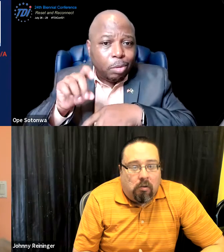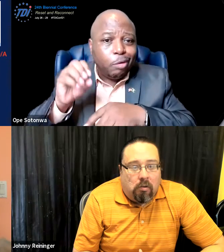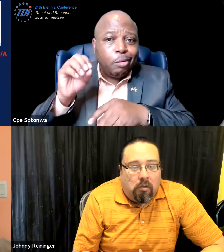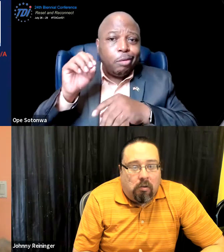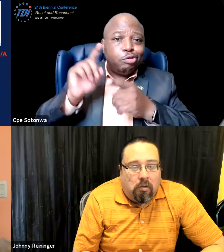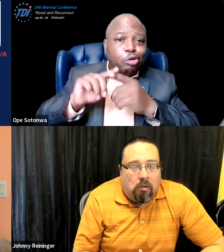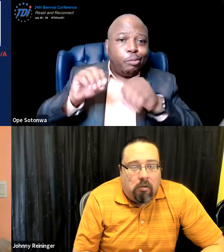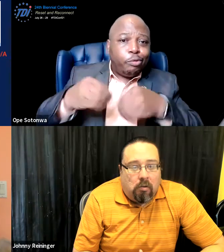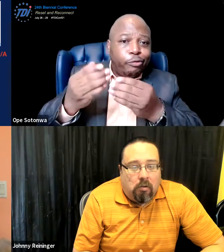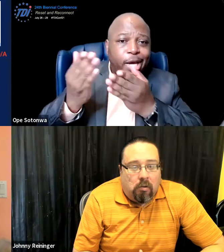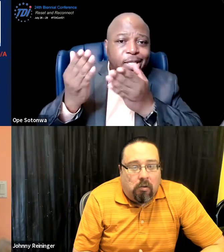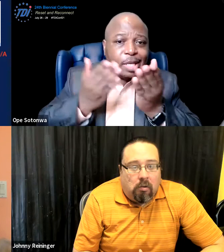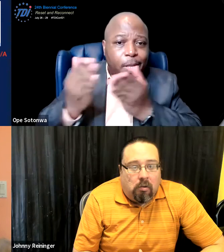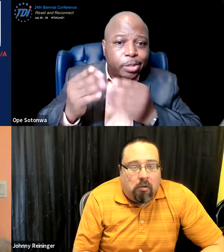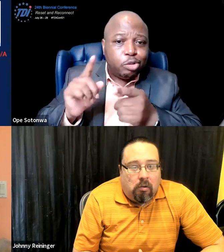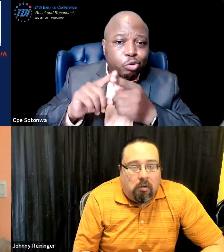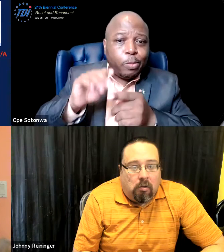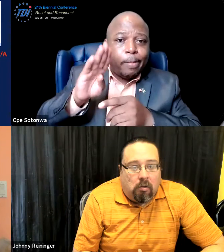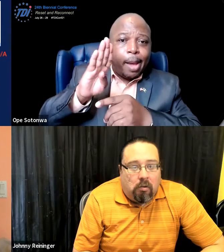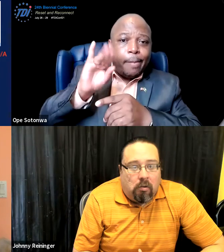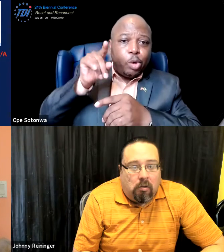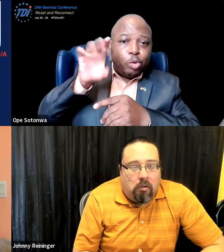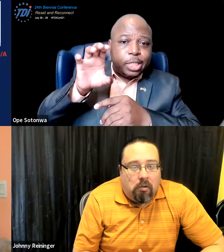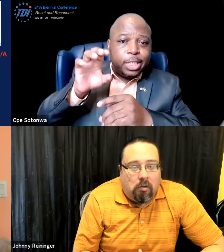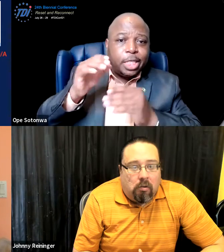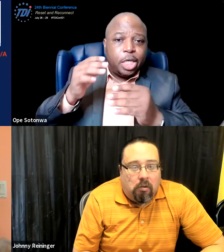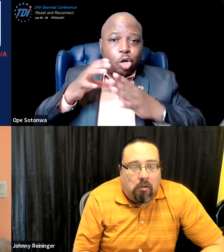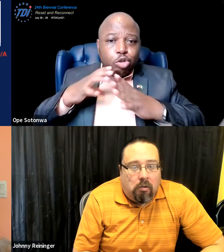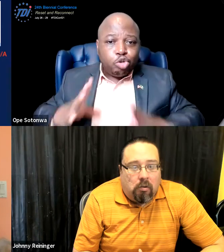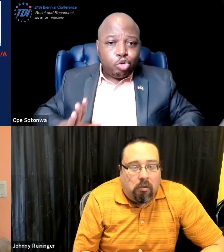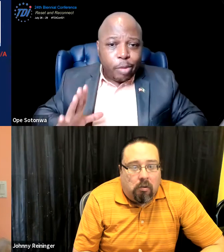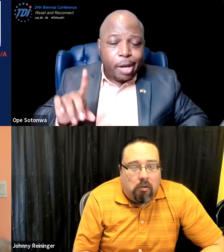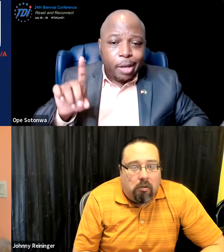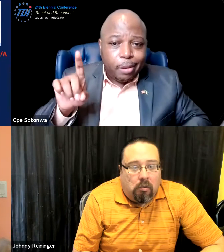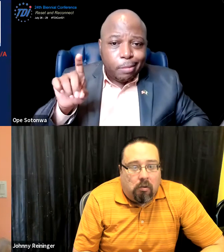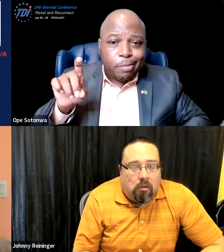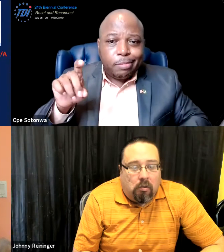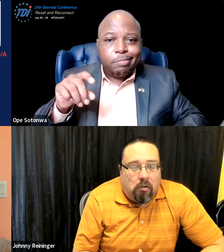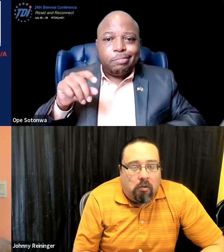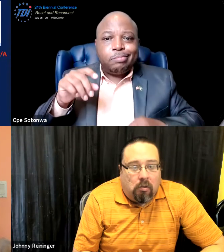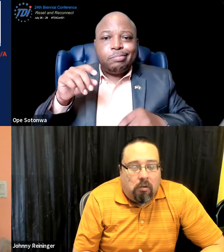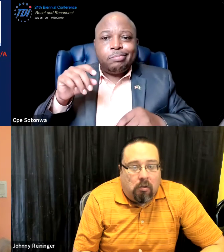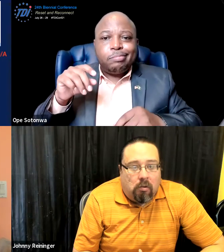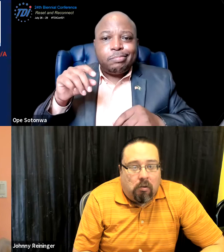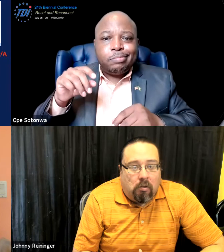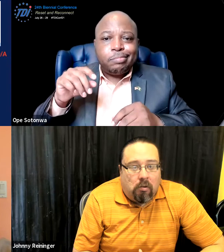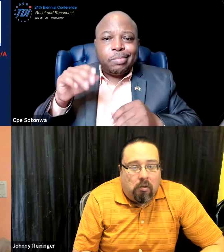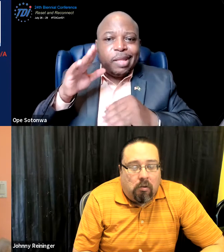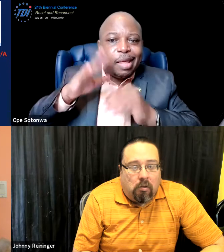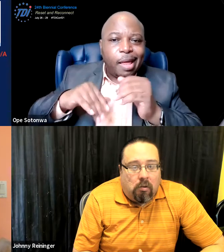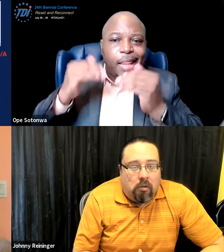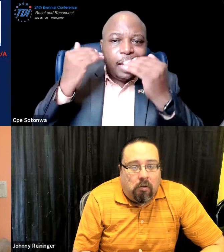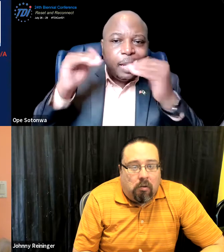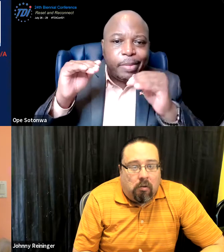especially for BIPOC interpreters? Are they more available during this time where there are